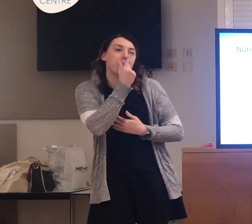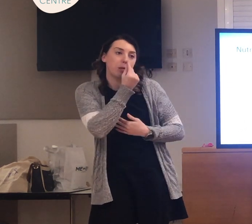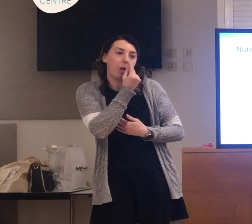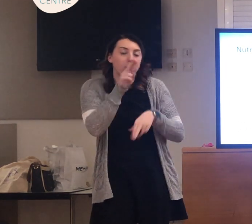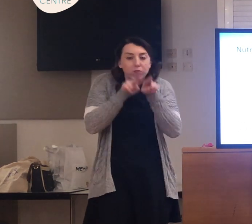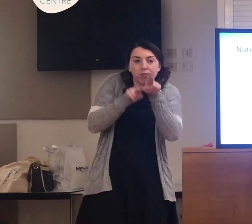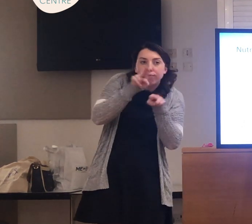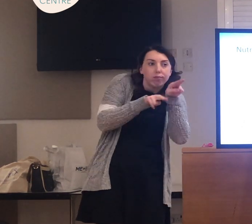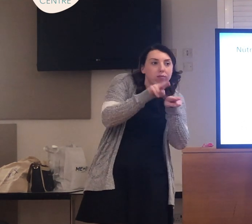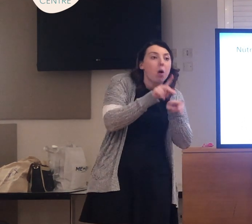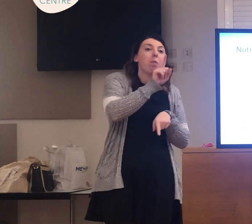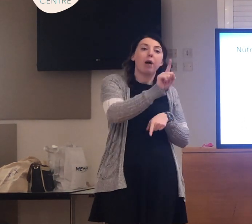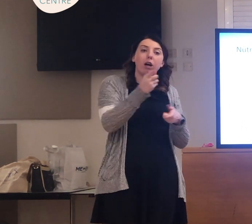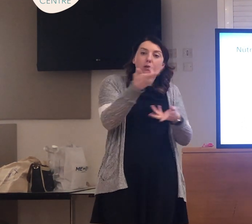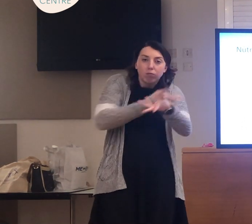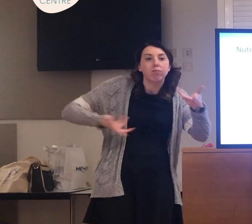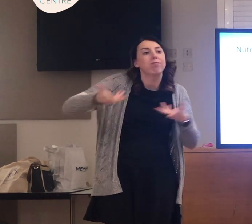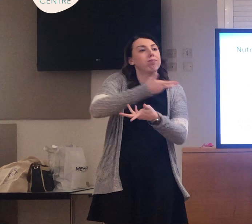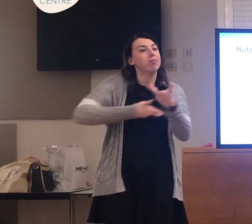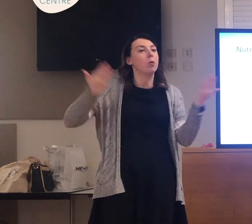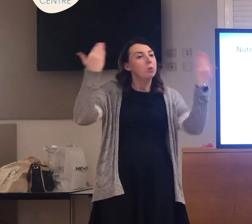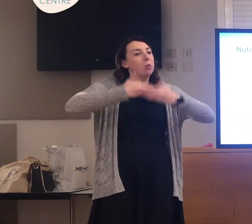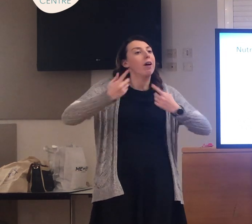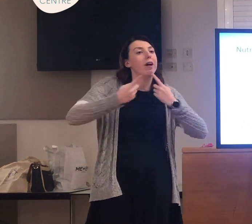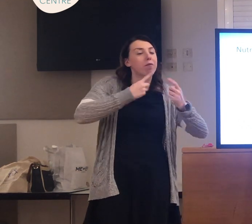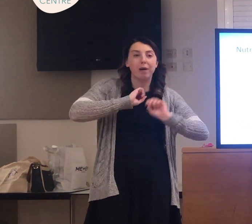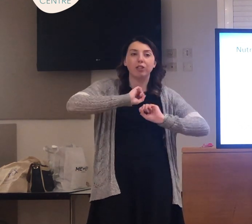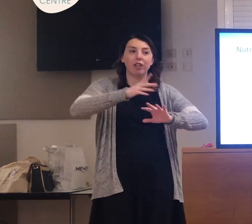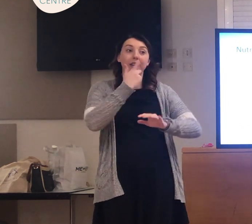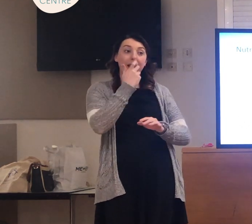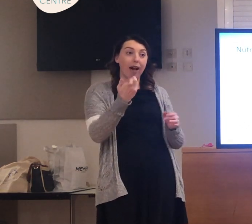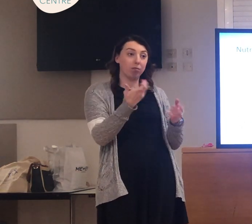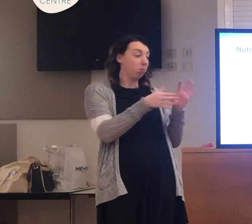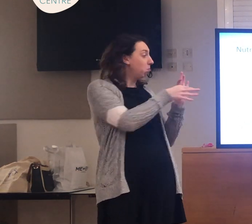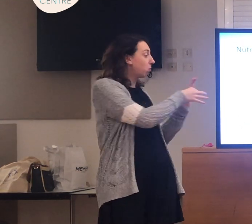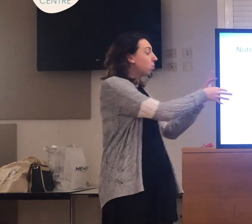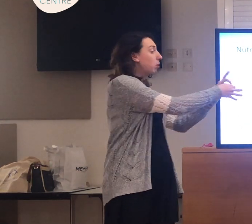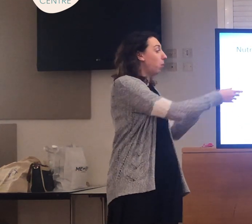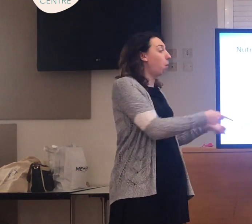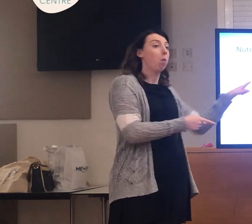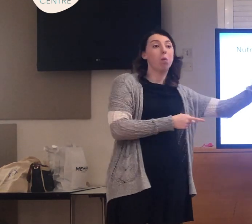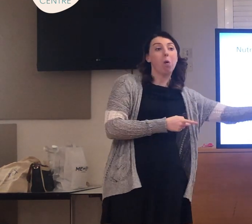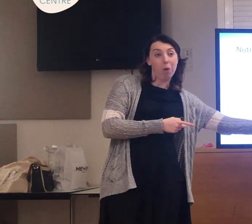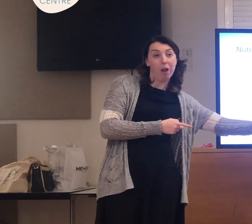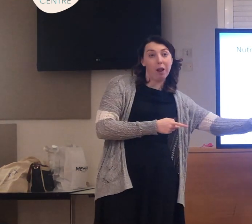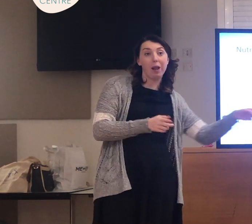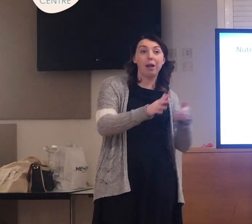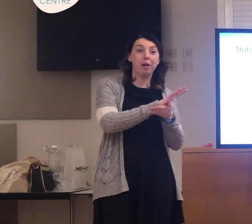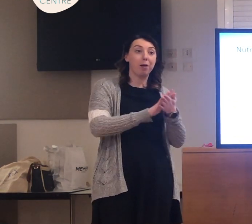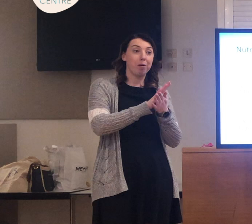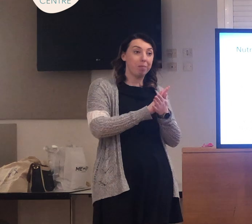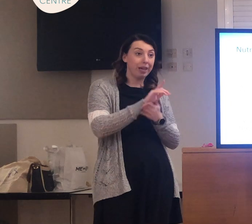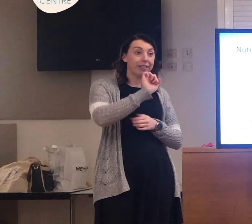is, everything that we'll talk about tonight can cover all of these different things. So we can still work